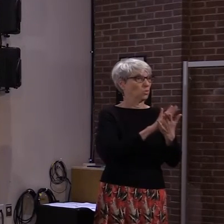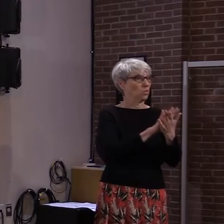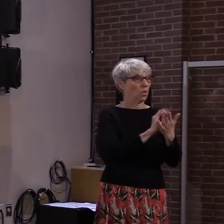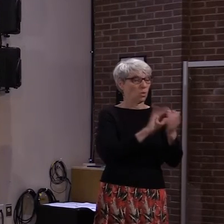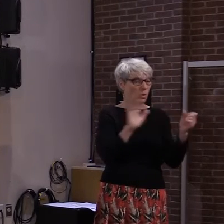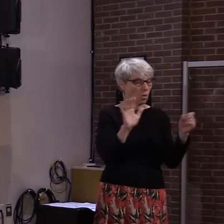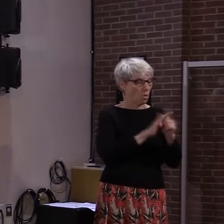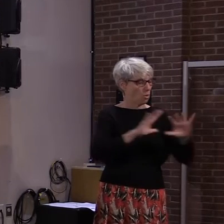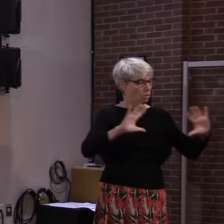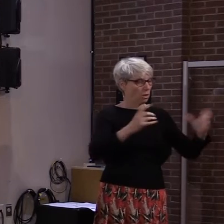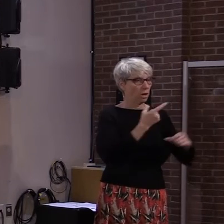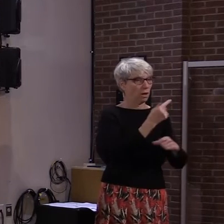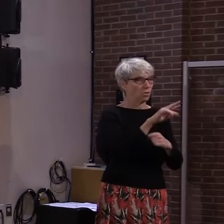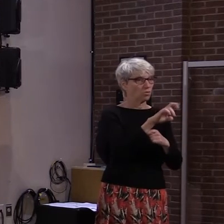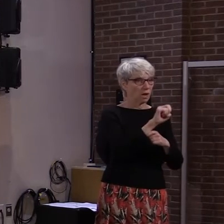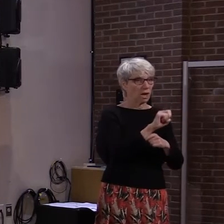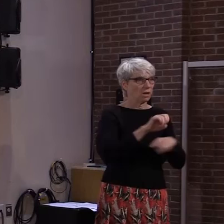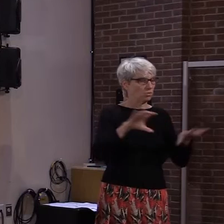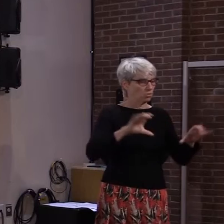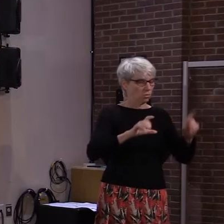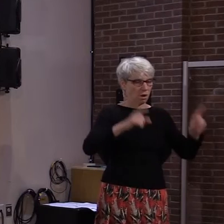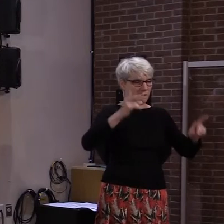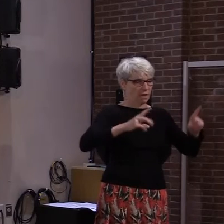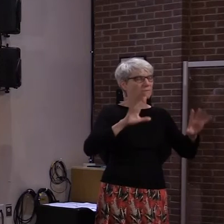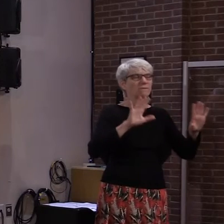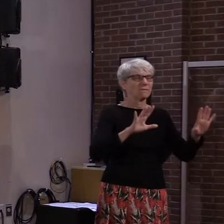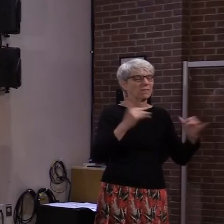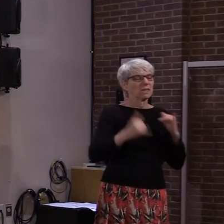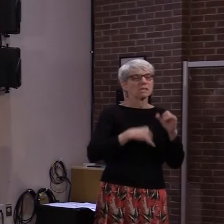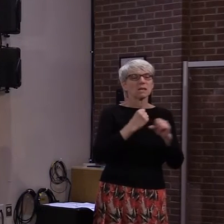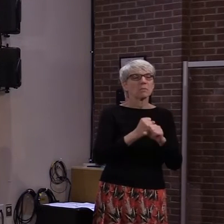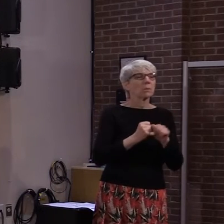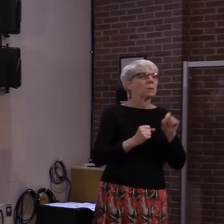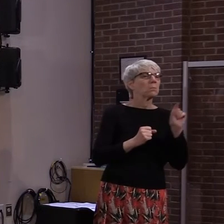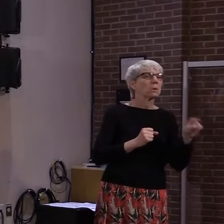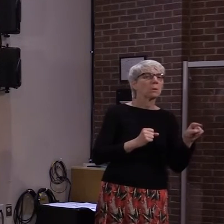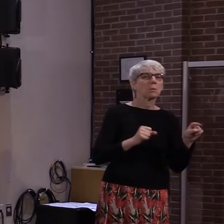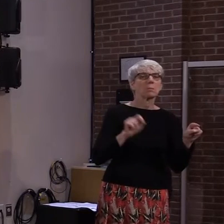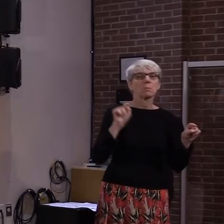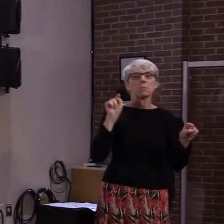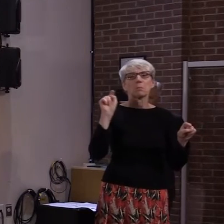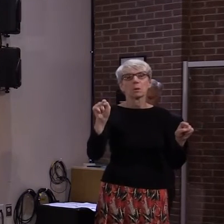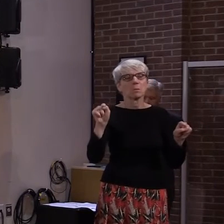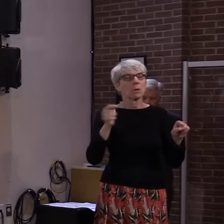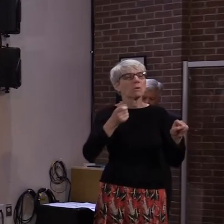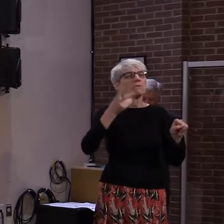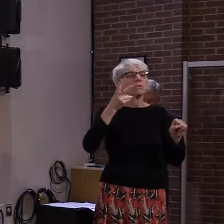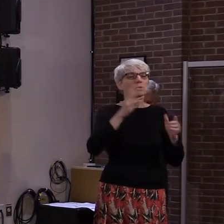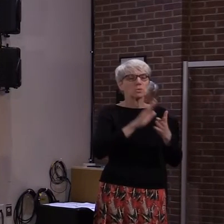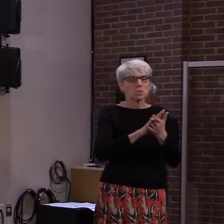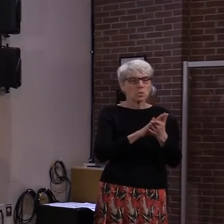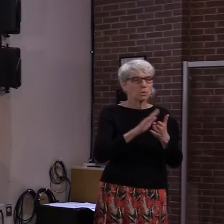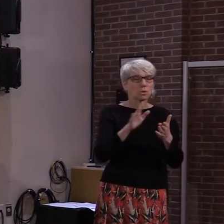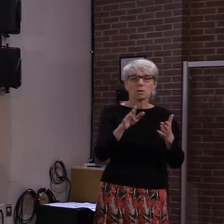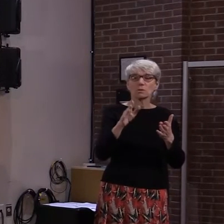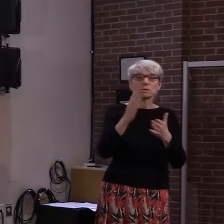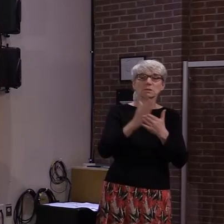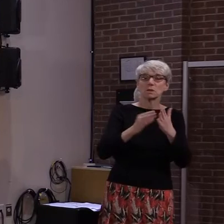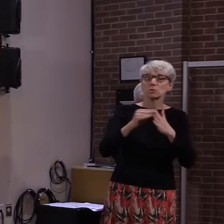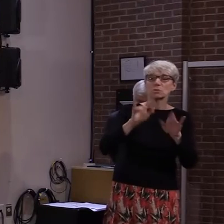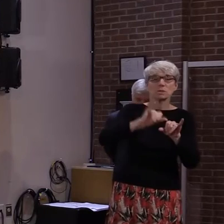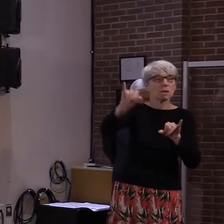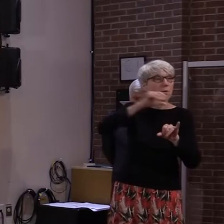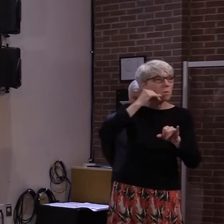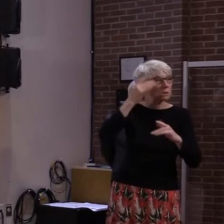learning. What we'll see more this year is, cases popping up in schools and kids staying home sick and what have you, and districts